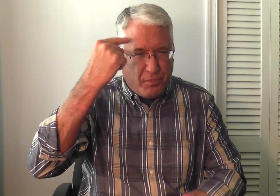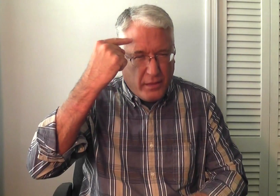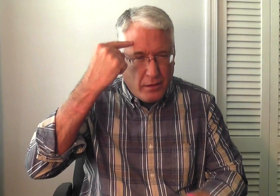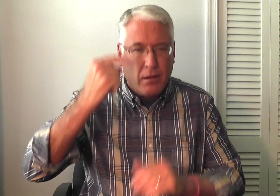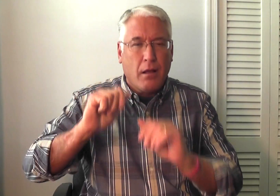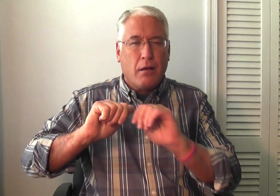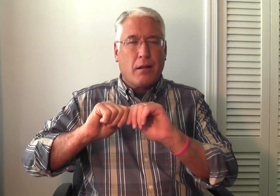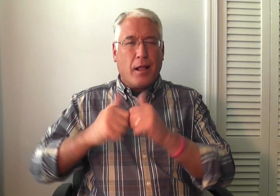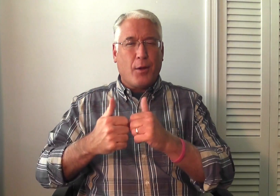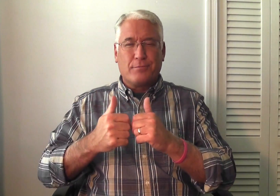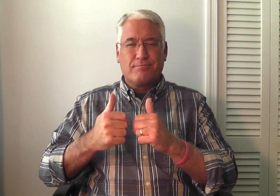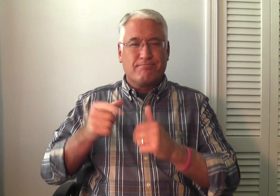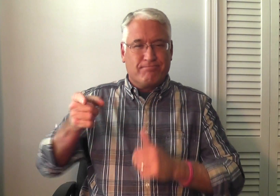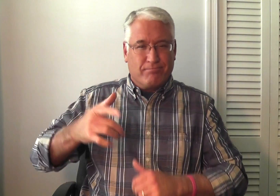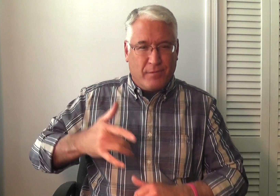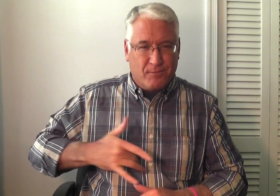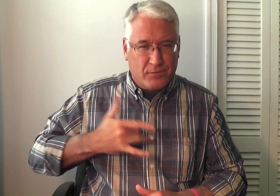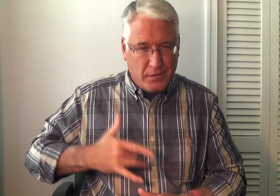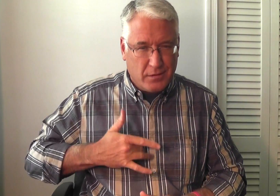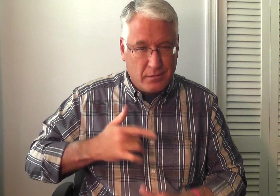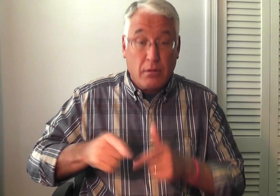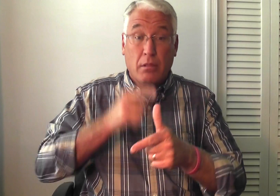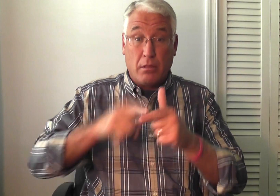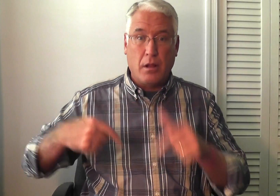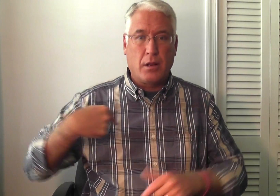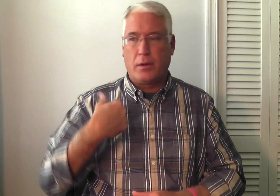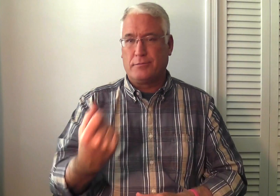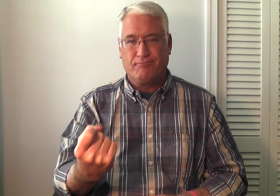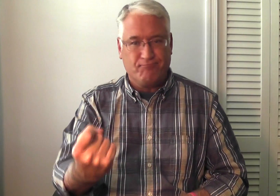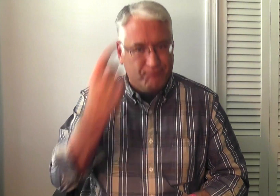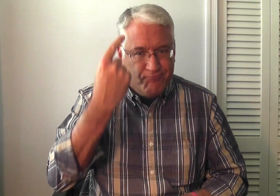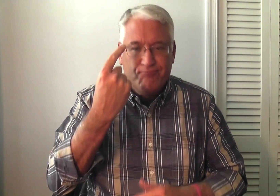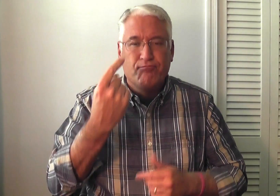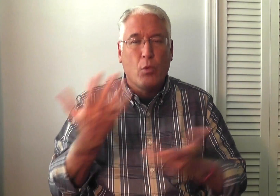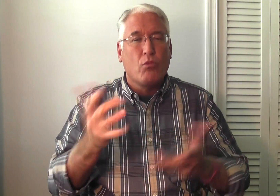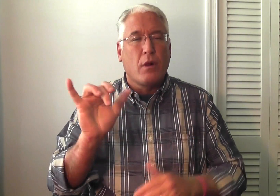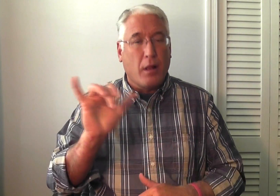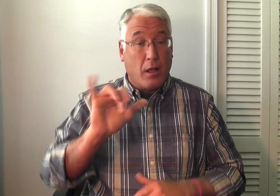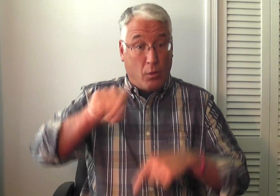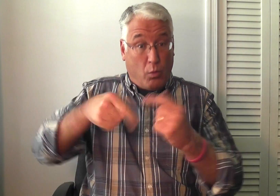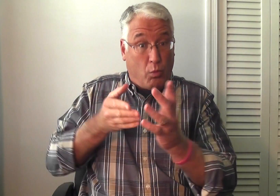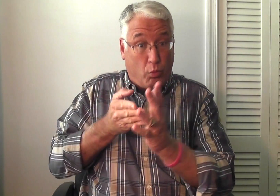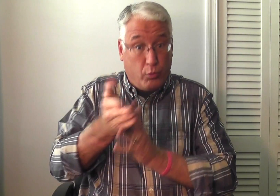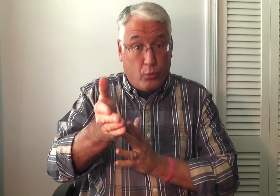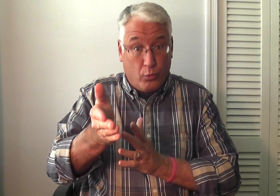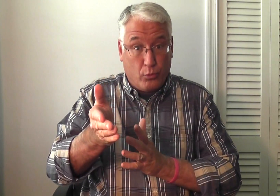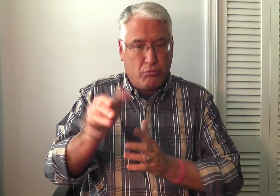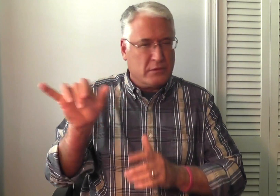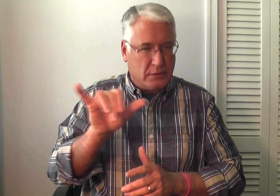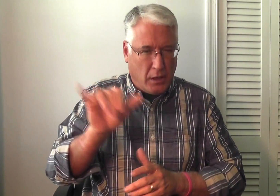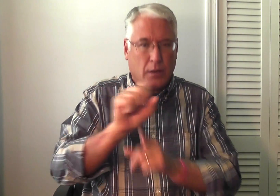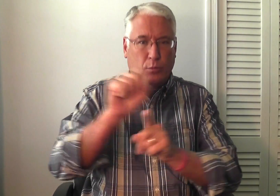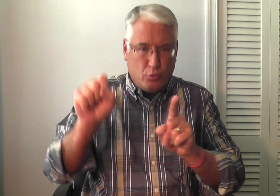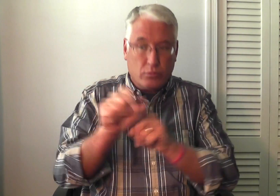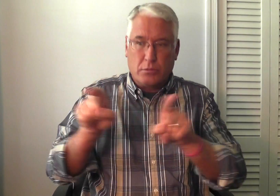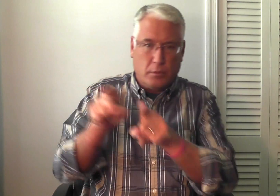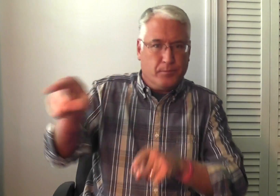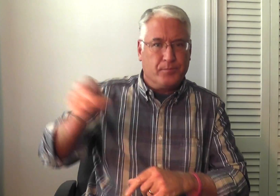life. Think about it. Think about how they feel, and then we will understand what it's really like to go